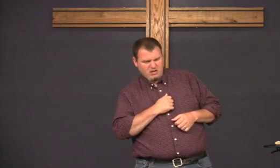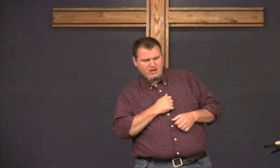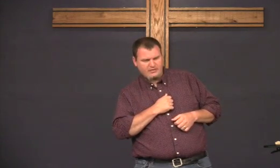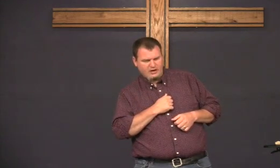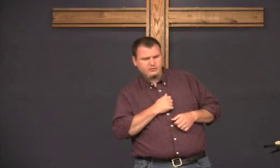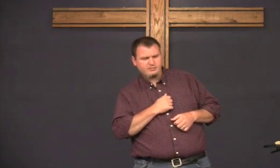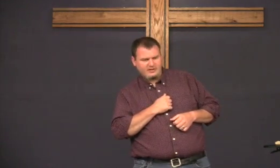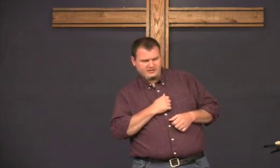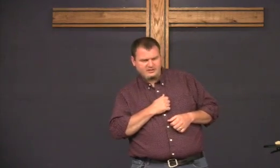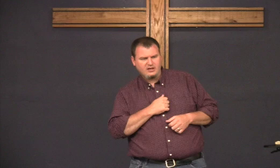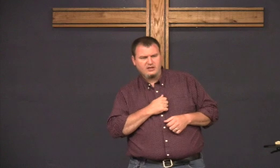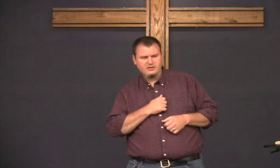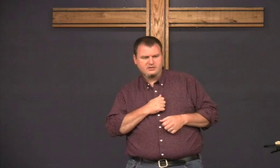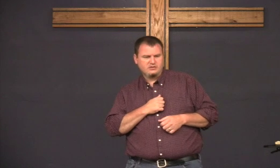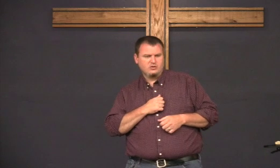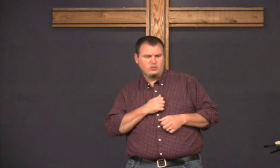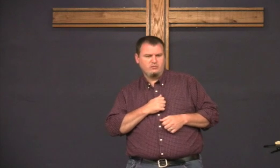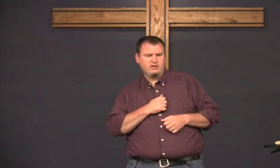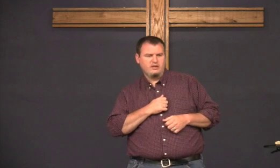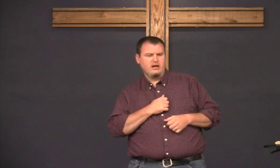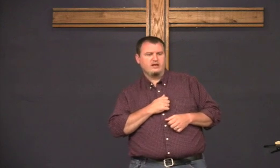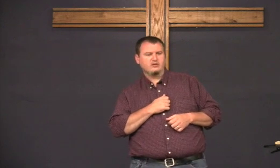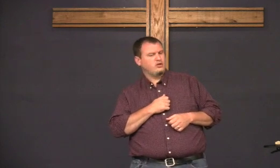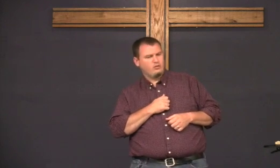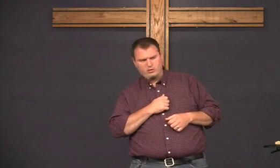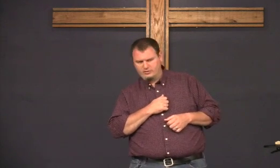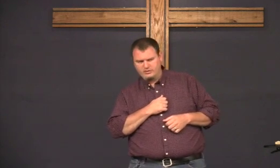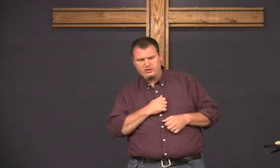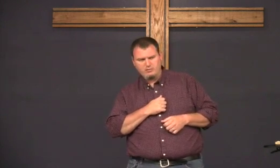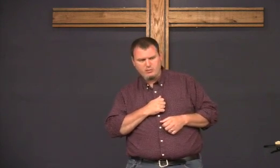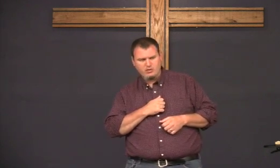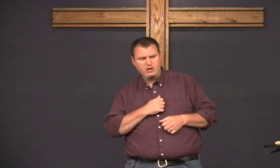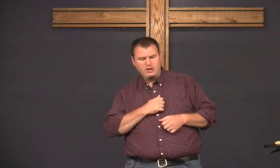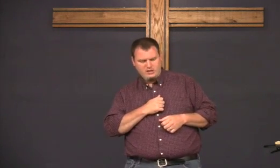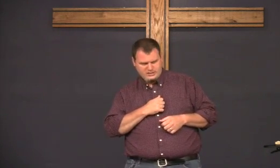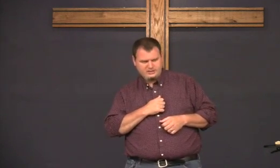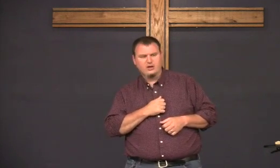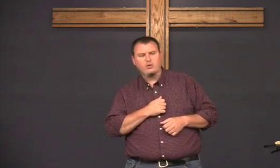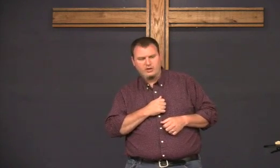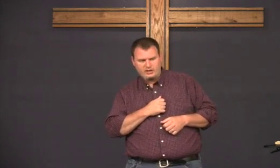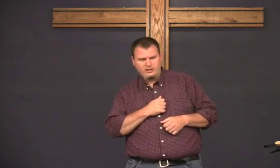I thought it was best Cindy told me that I shouldn't work there anymore. I said, okay.